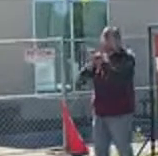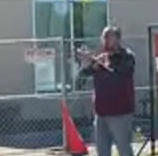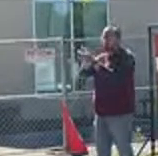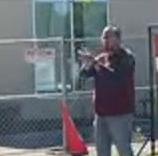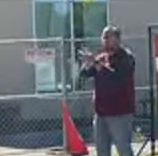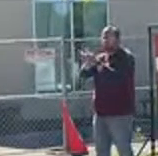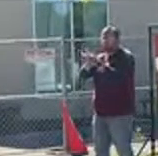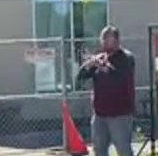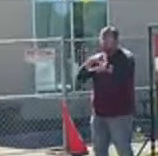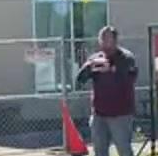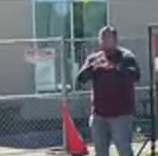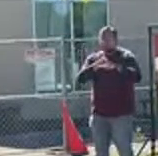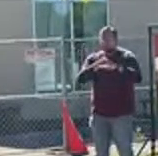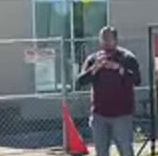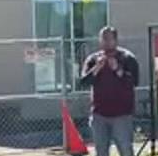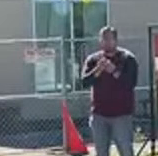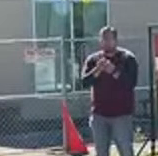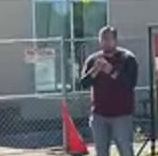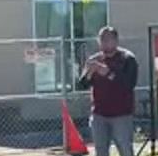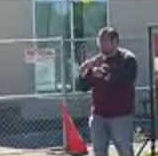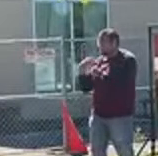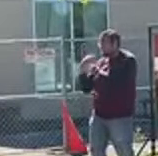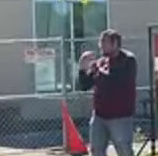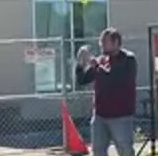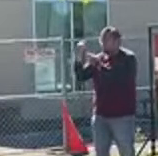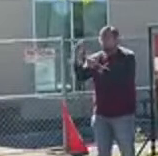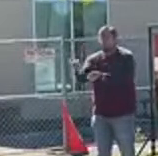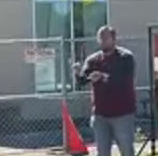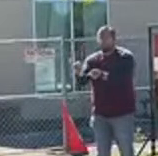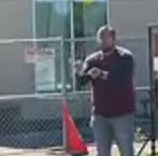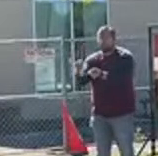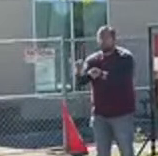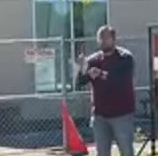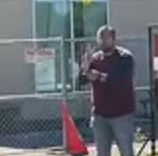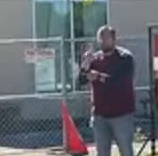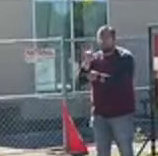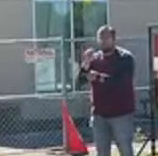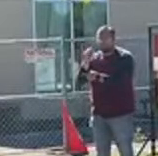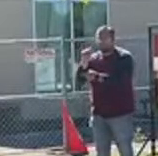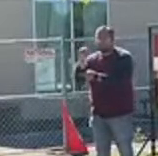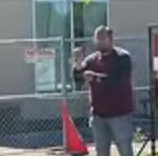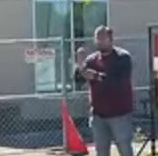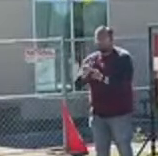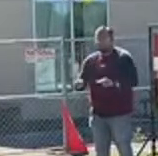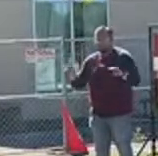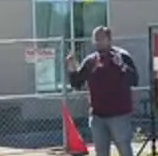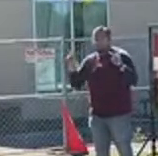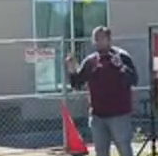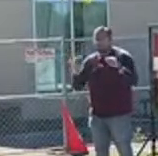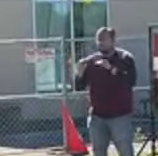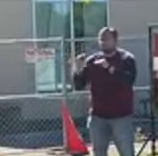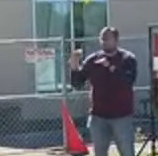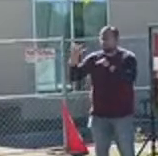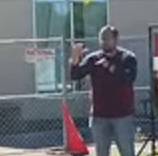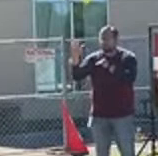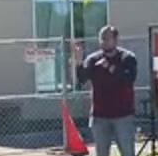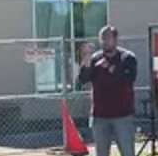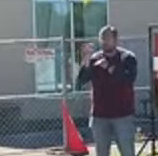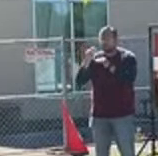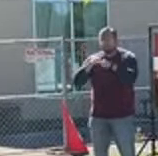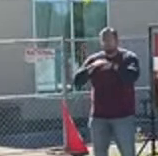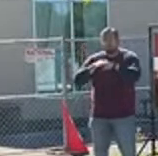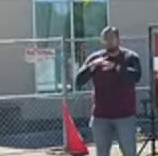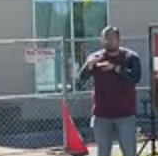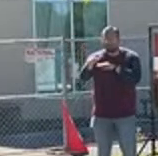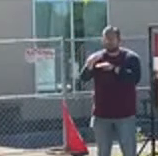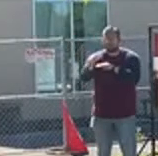Indigenous tribes and bands have been apparent in the lands of the Willamette Valley, across Oregon, and throughout the Americas